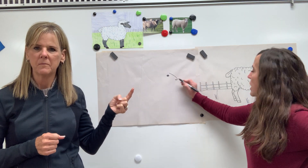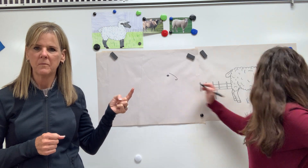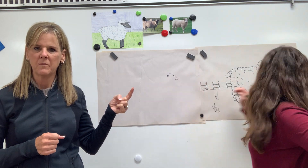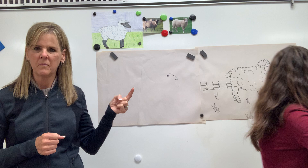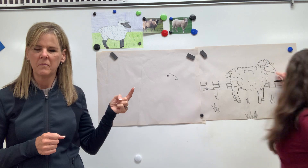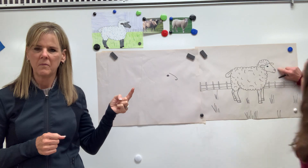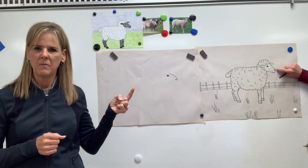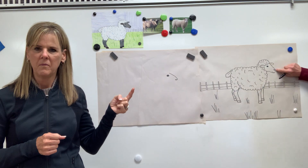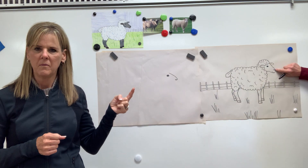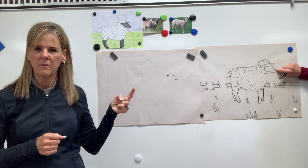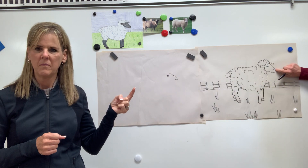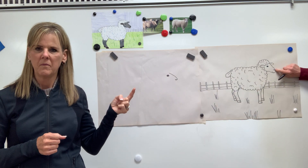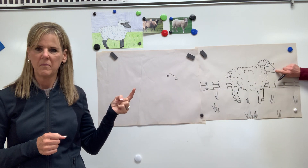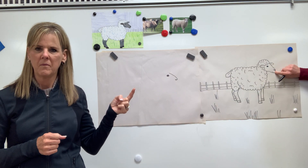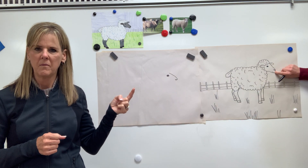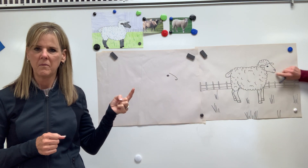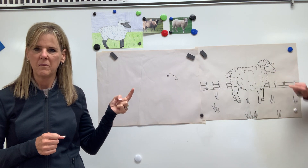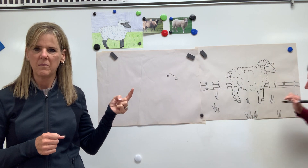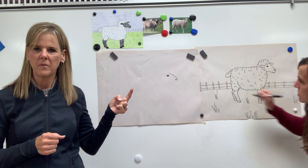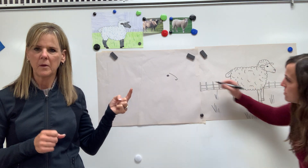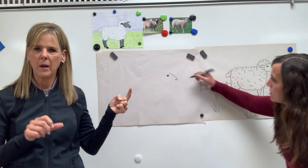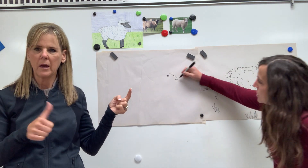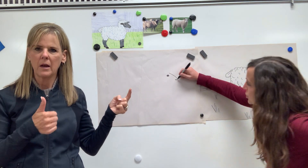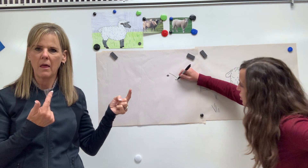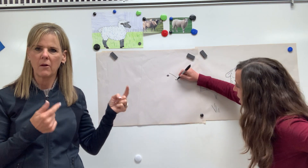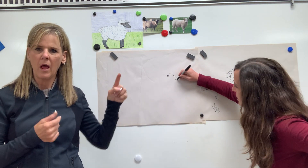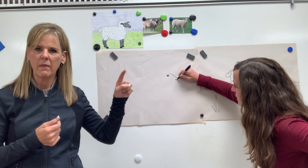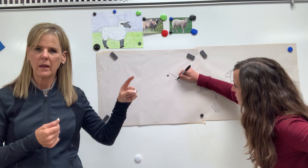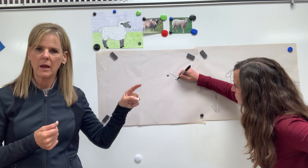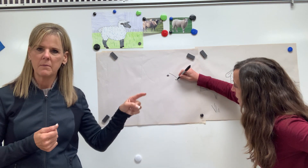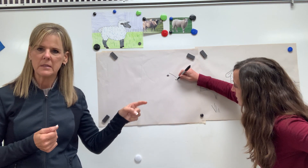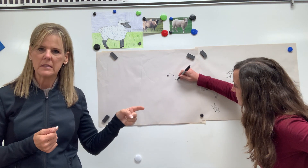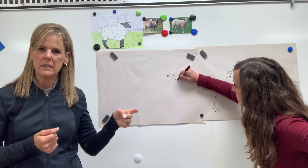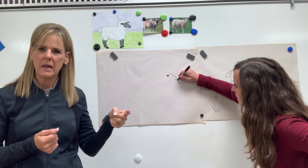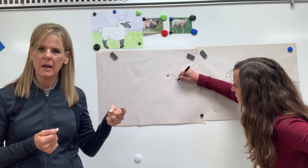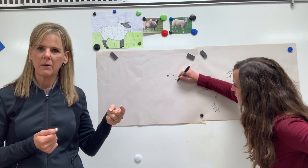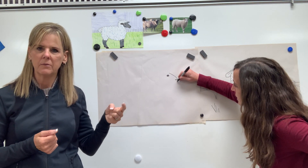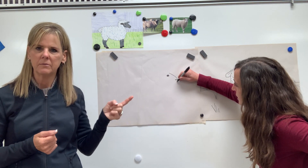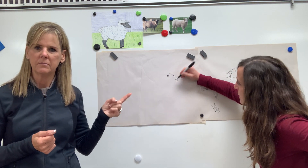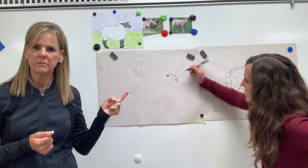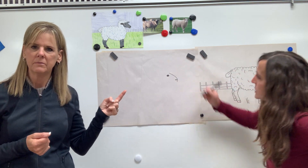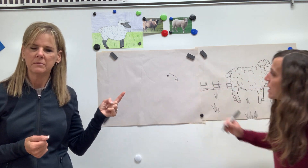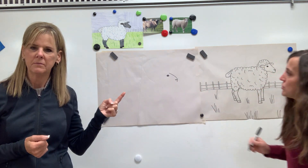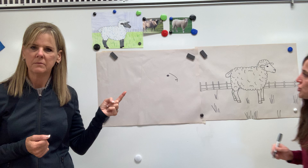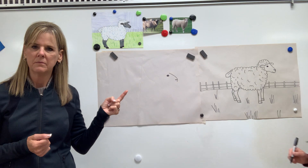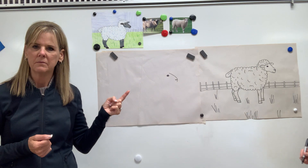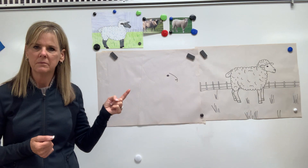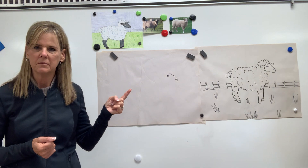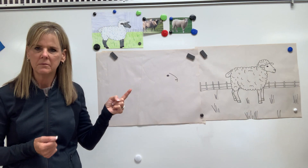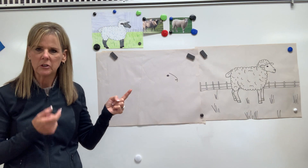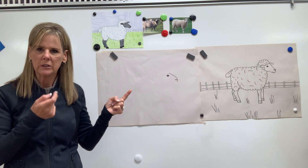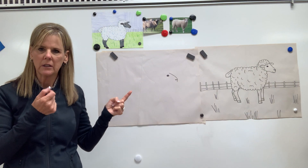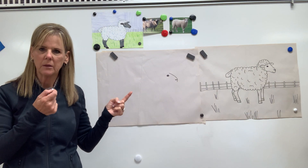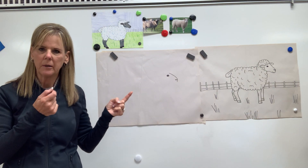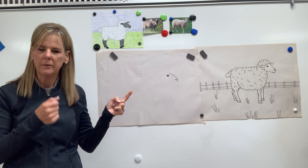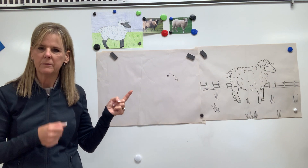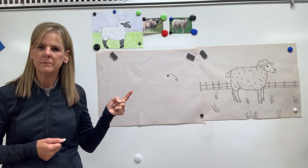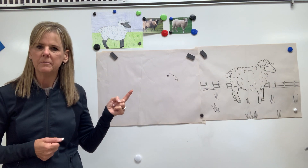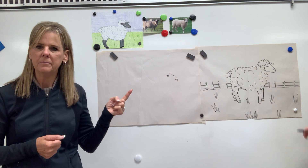a slanted line that comes down just a little ways. Down just a little ways.